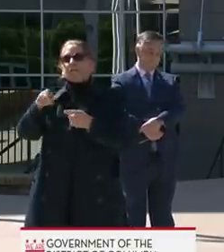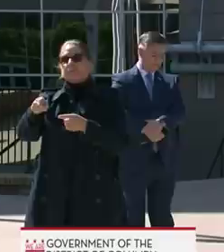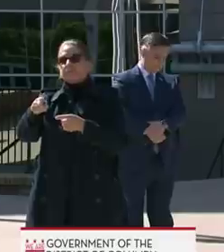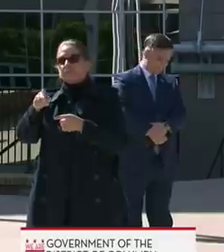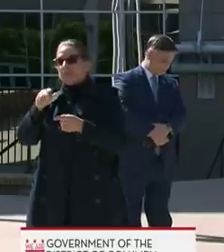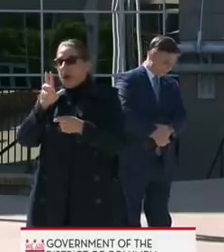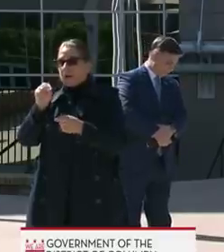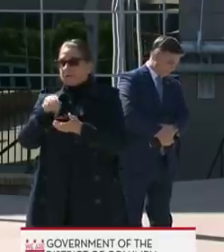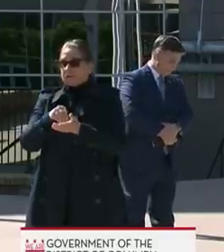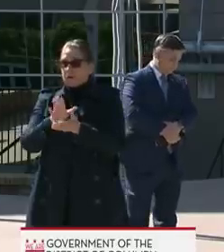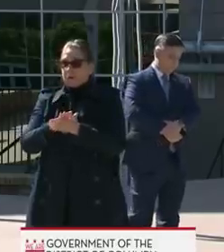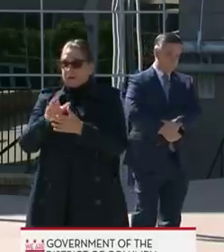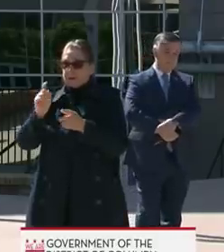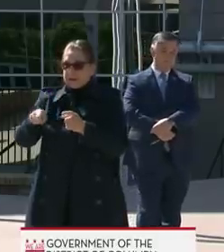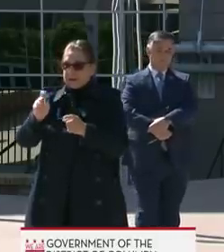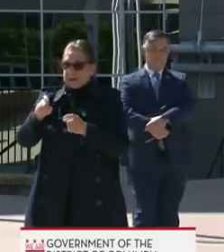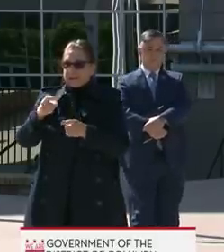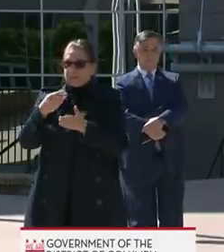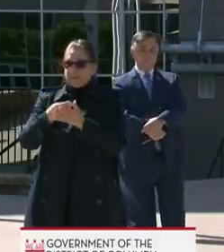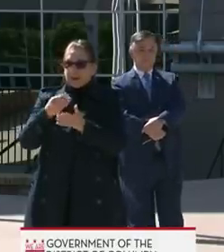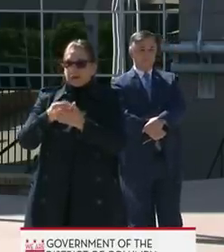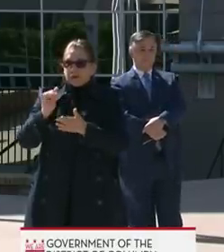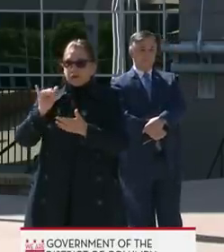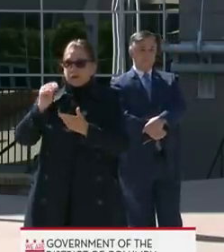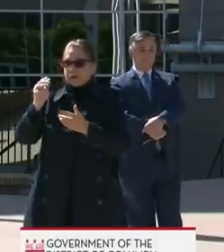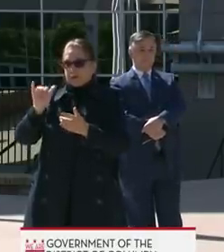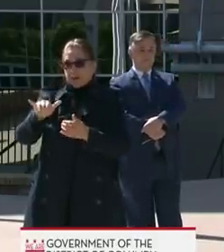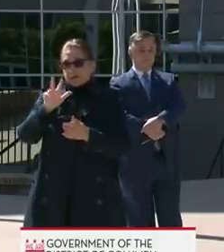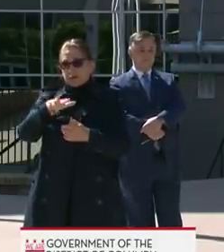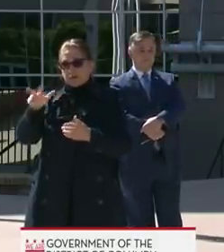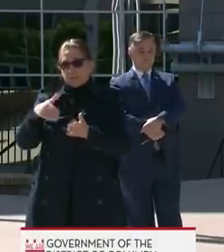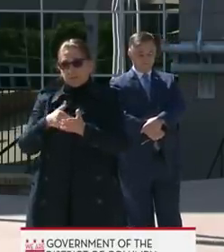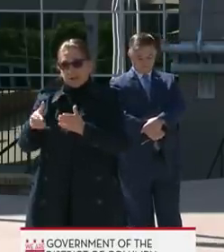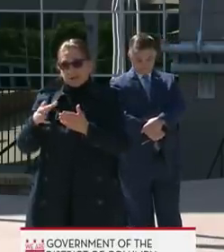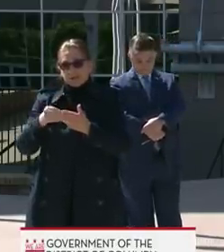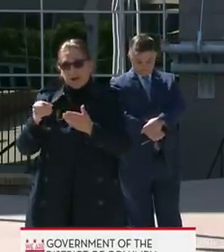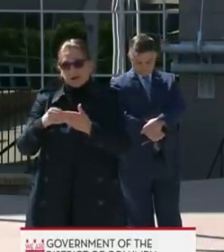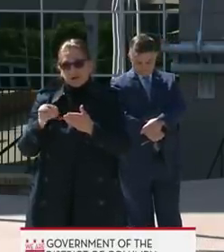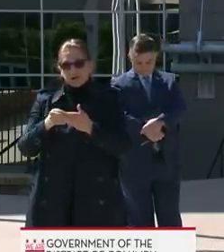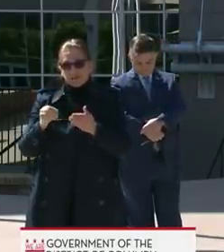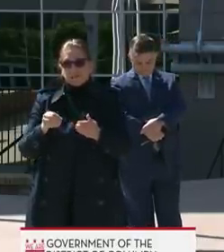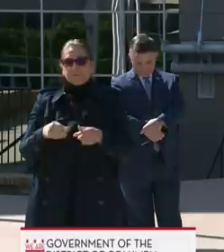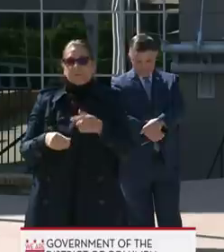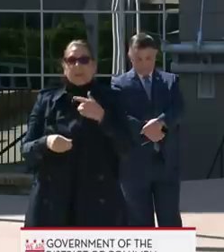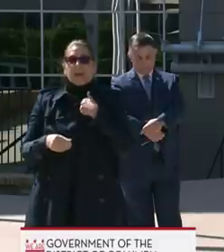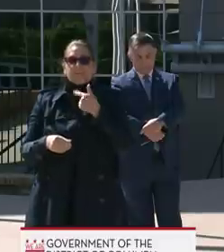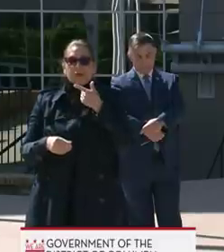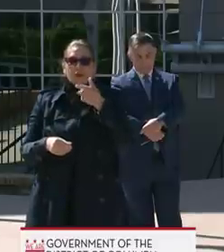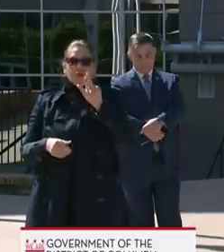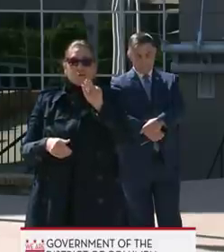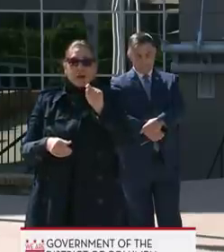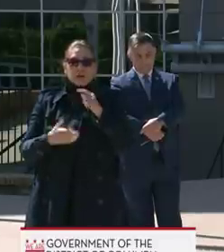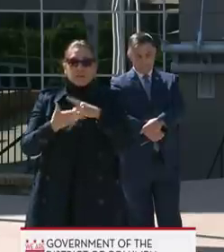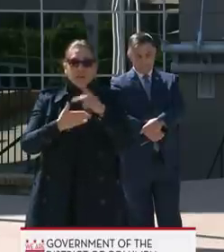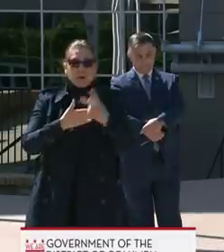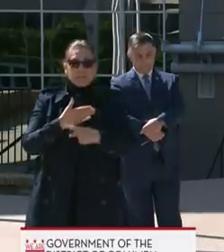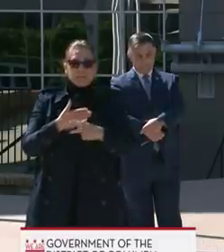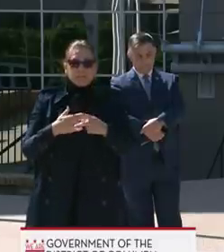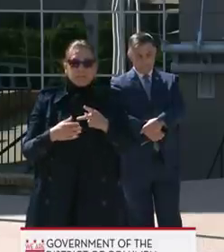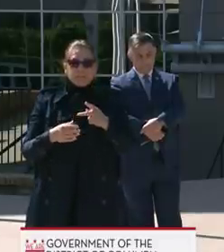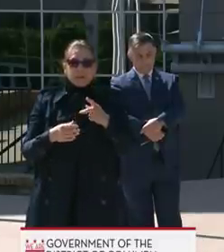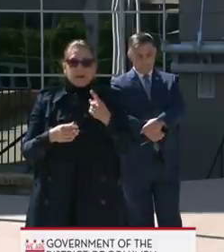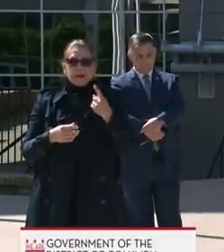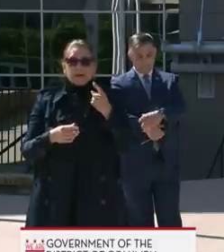million. And there was another, which was a grant program for individuals who are undocumented,